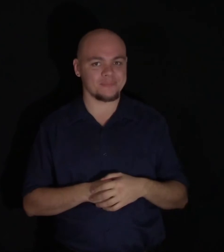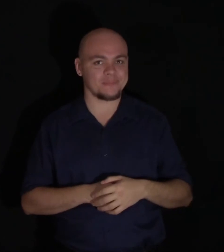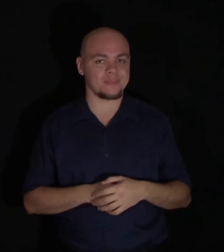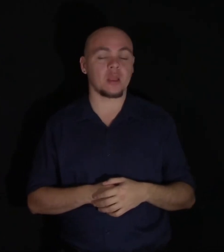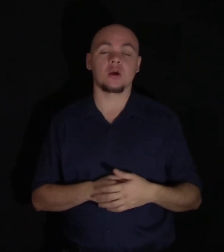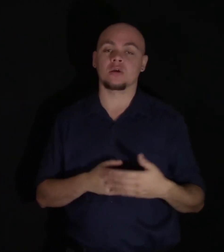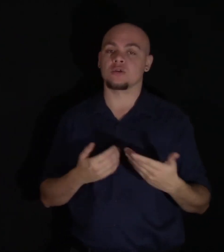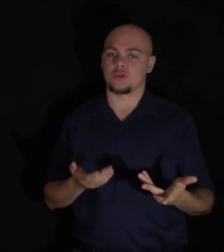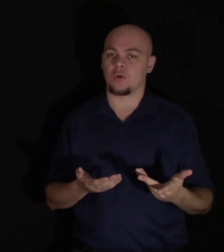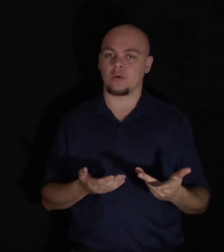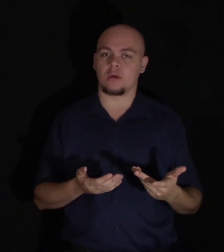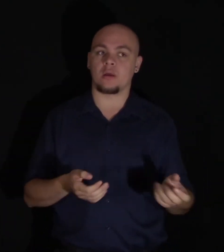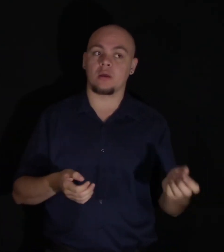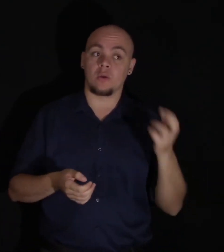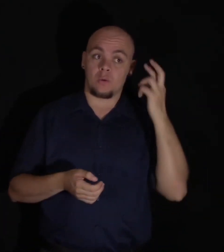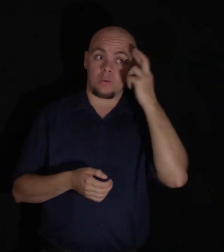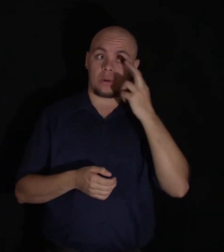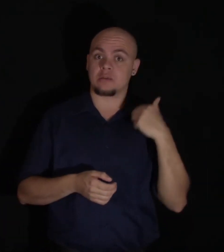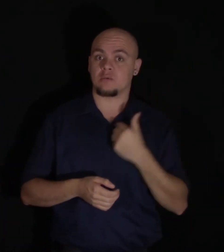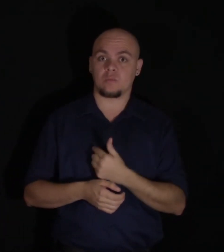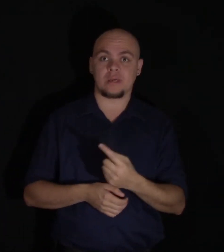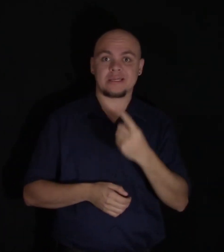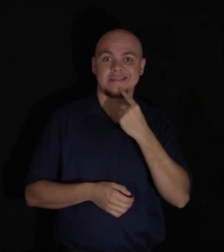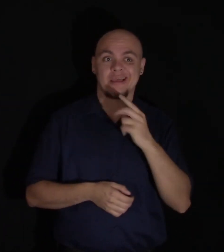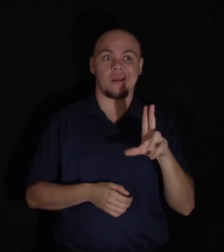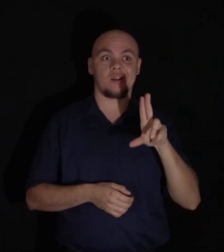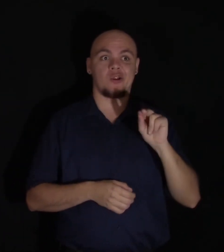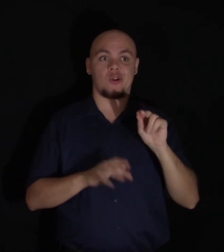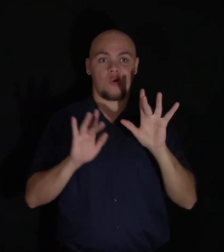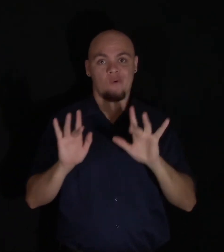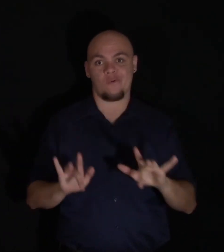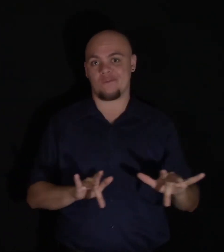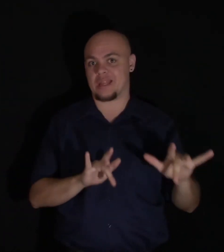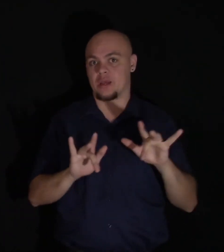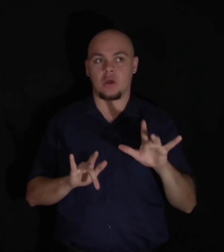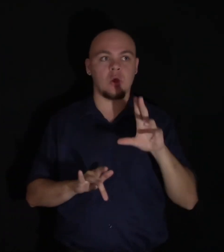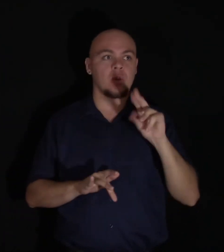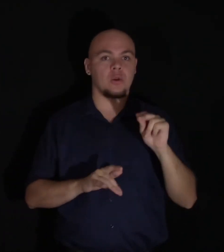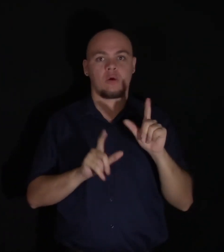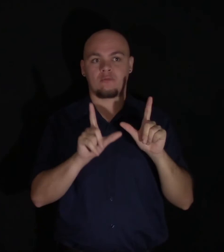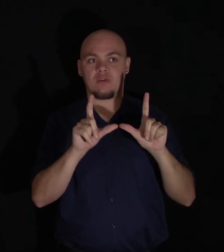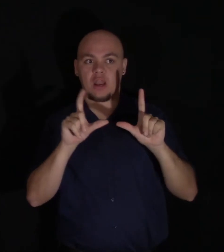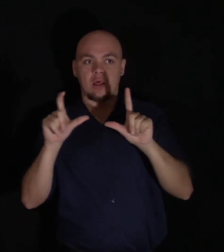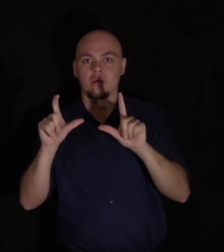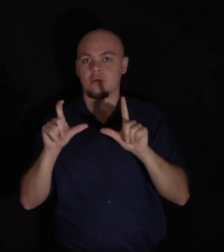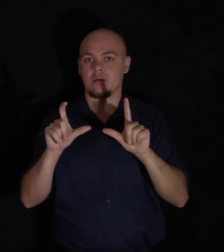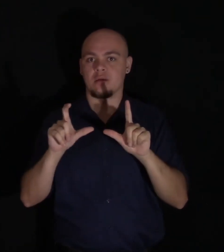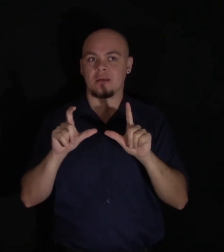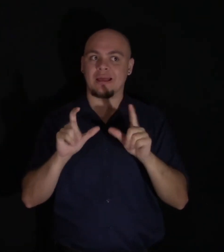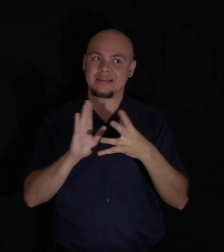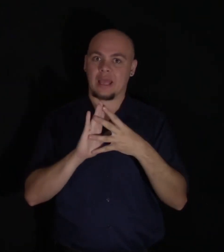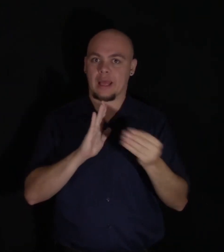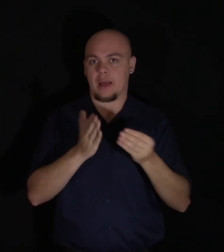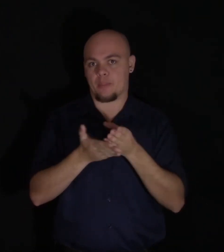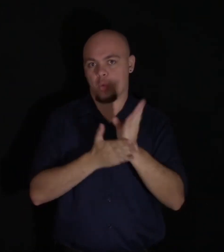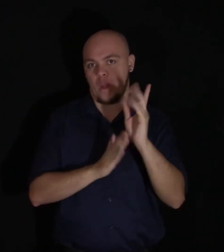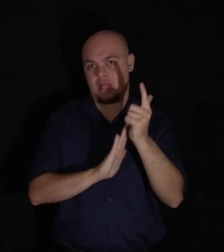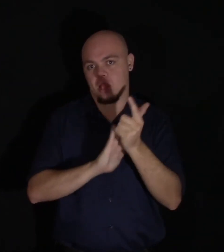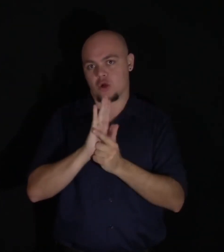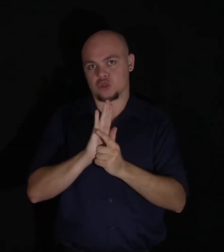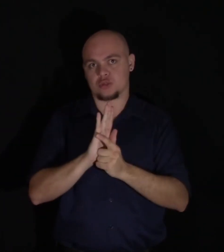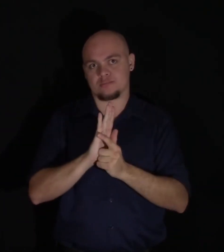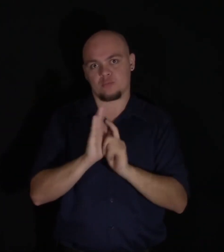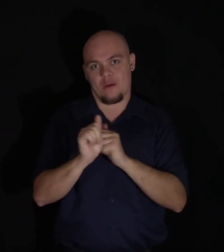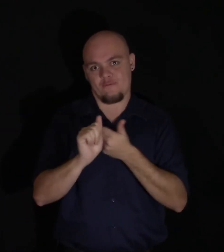So there are many reasons we say no videotaping or photography. A lot of them have to do with copyright laws. But